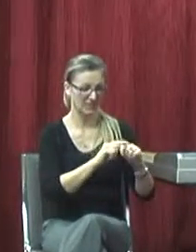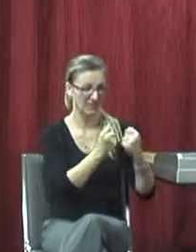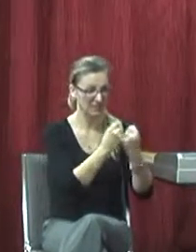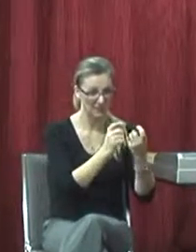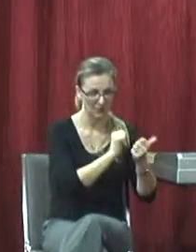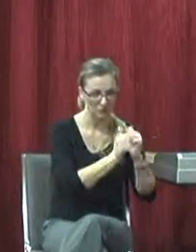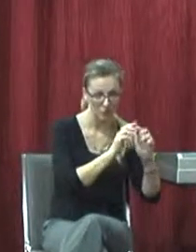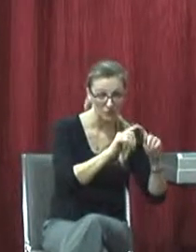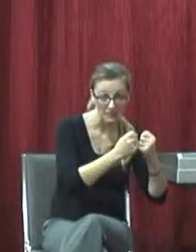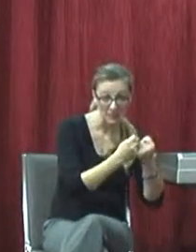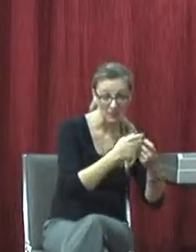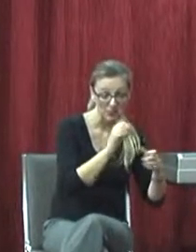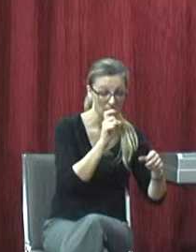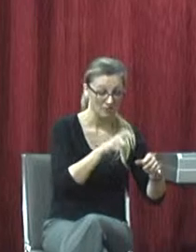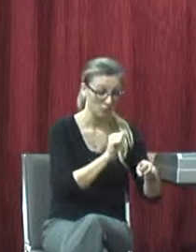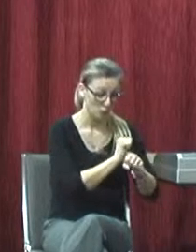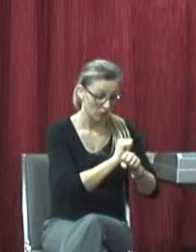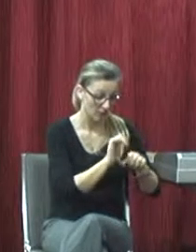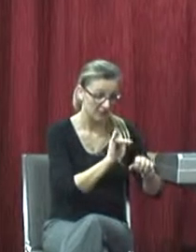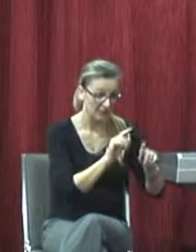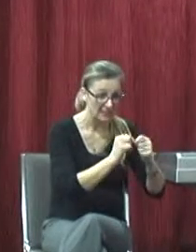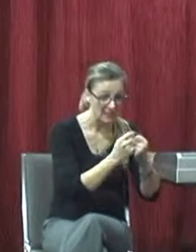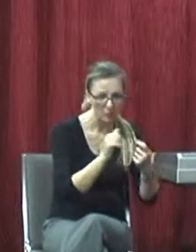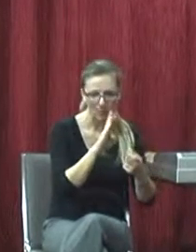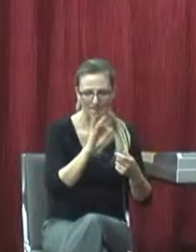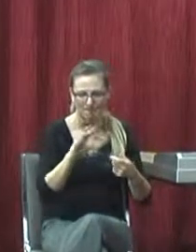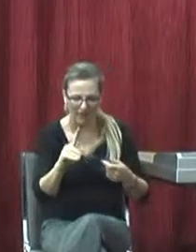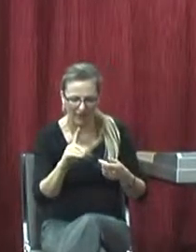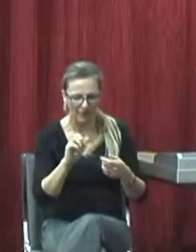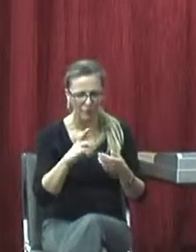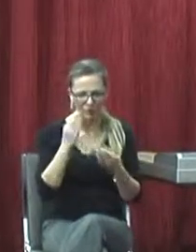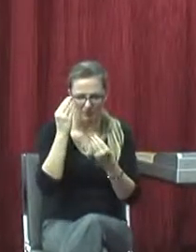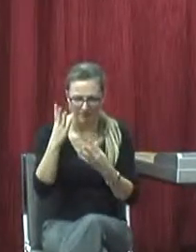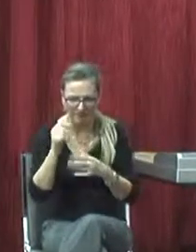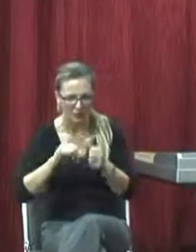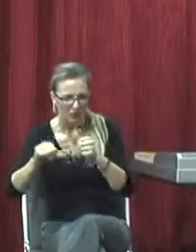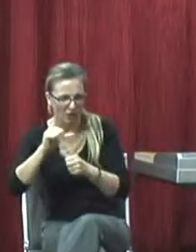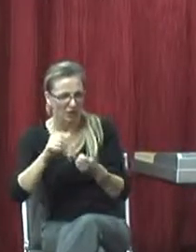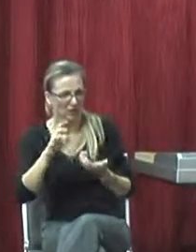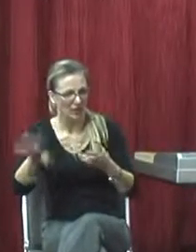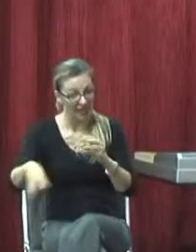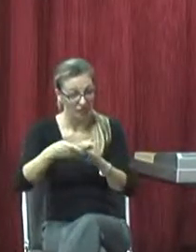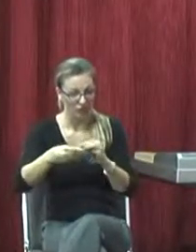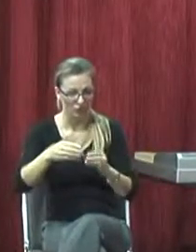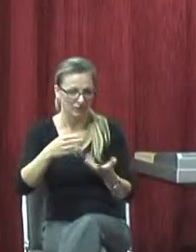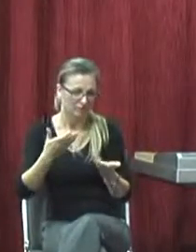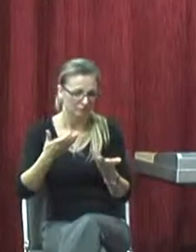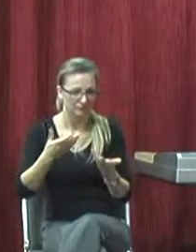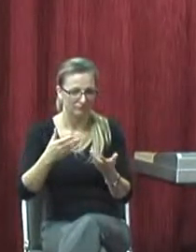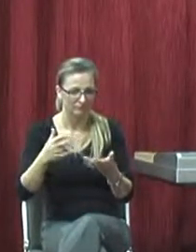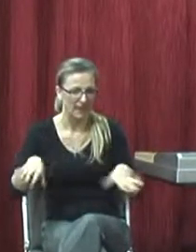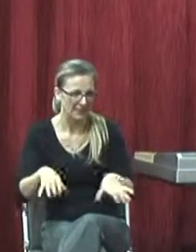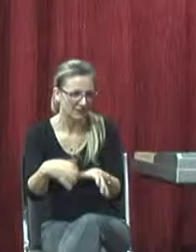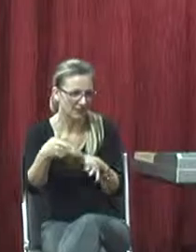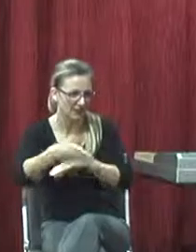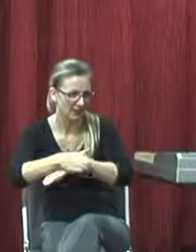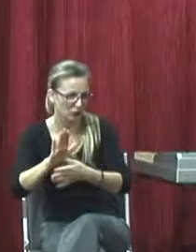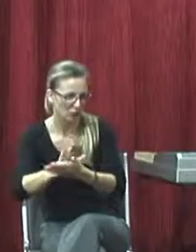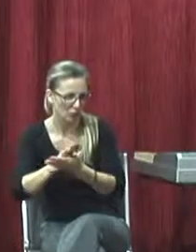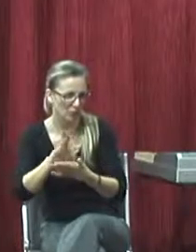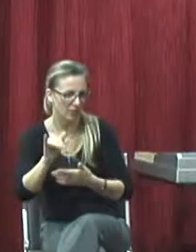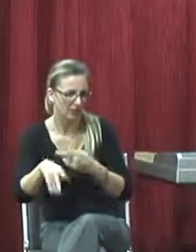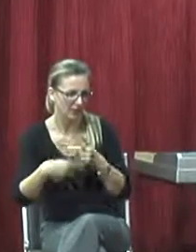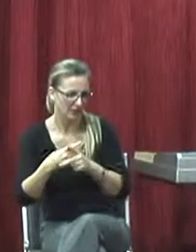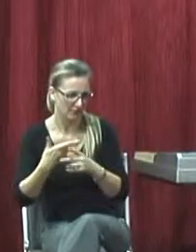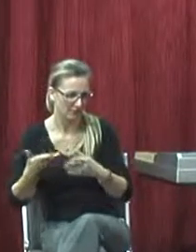like that, we have to learn to work as a team and submit to one another and work together. Extracurricular activities. Now, here's the other place